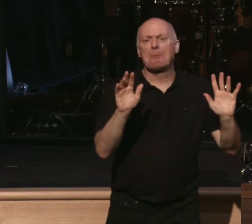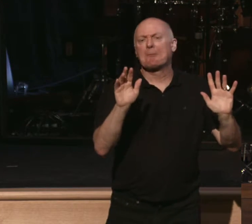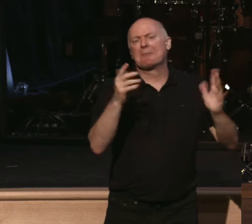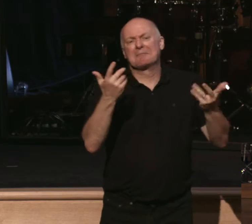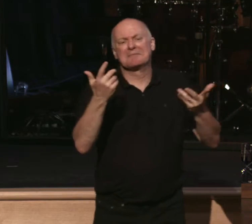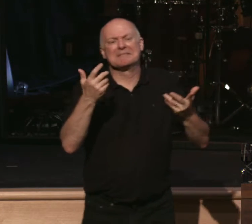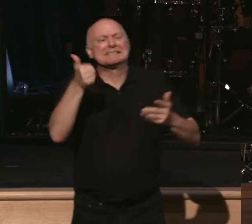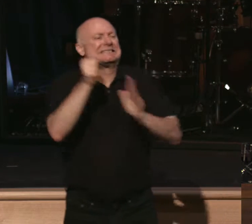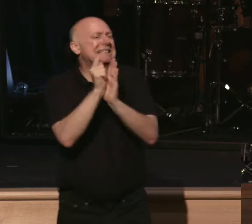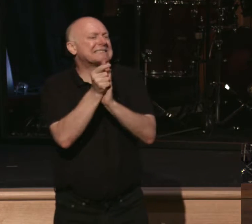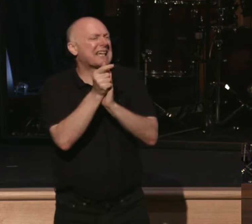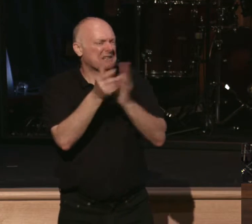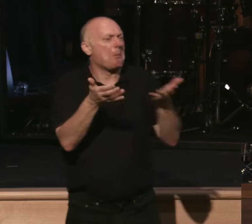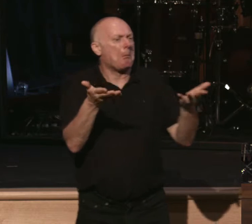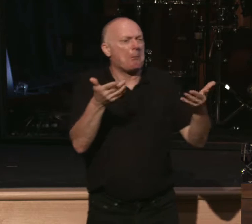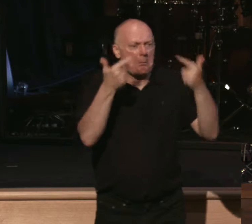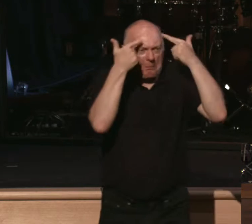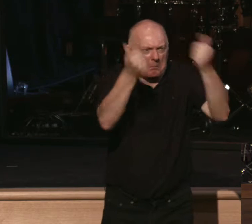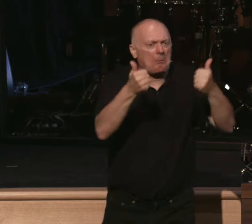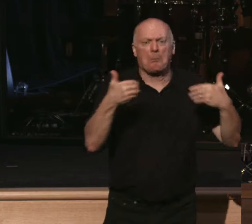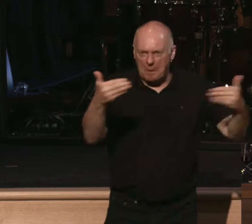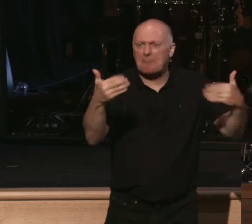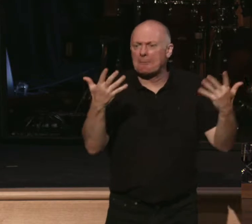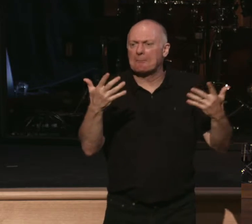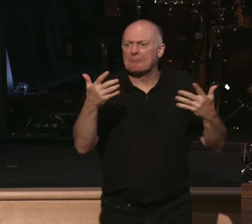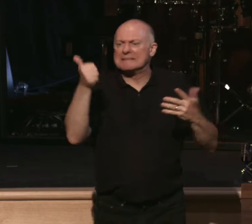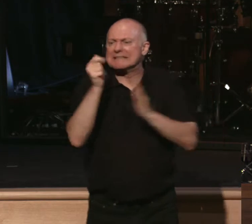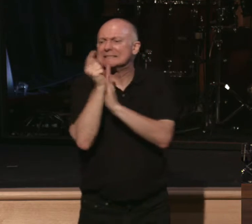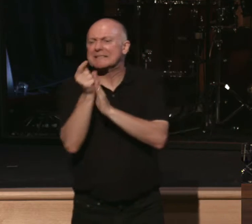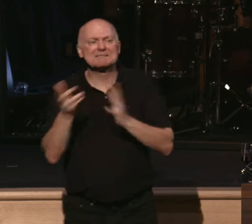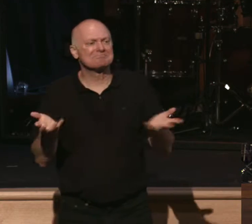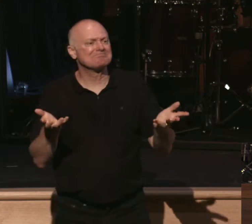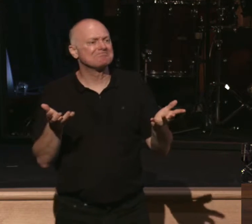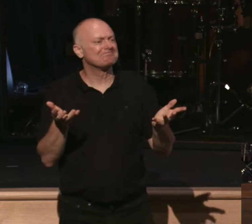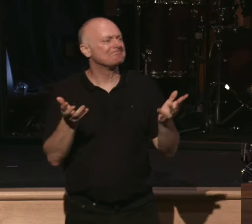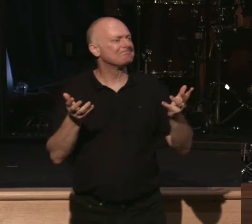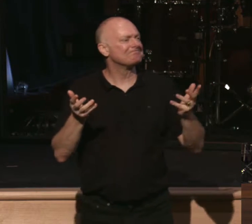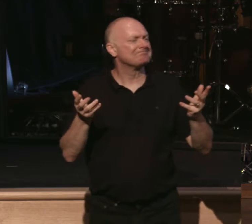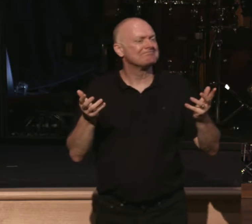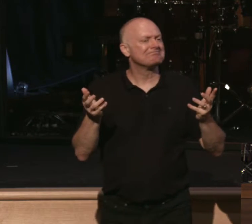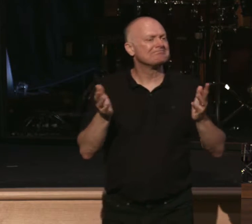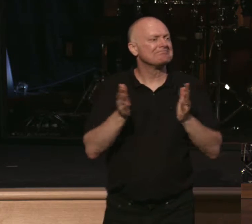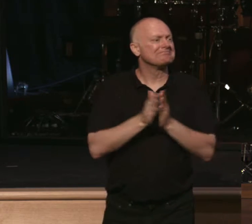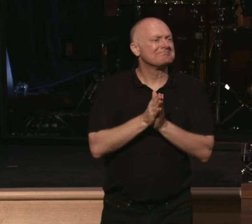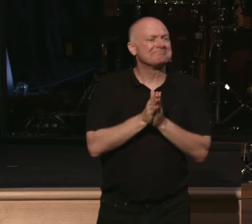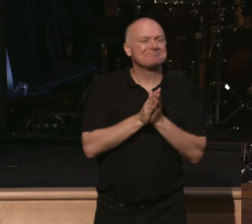of about 10 seconds to do. Here we go. Here we go.